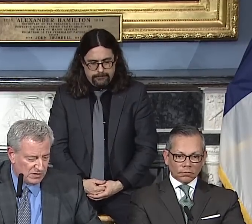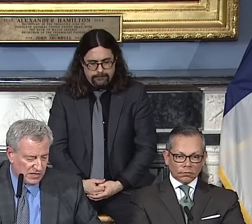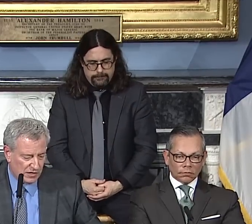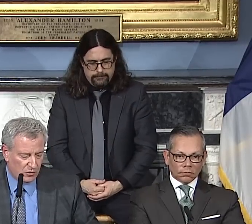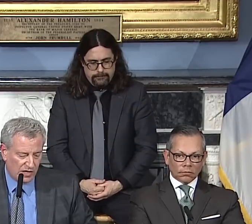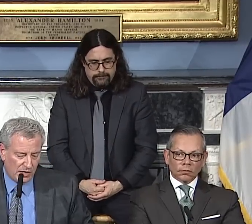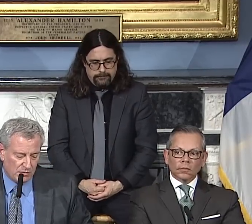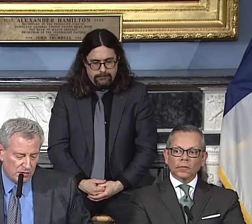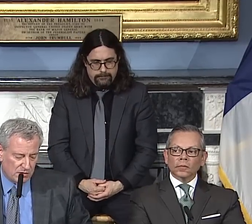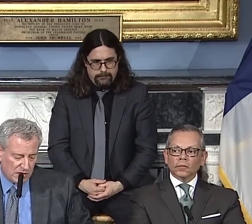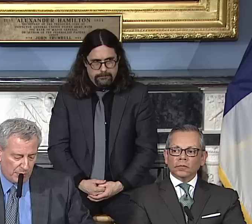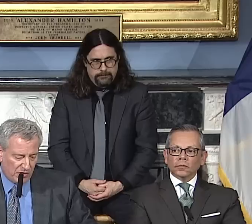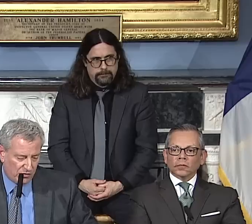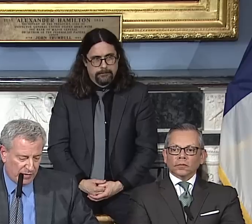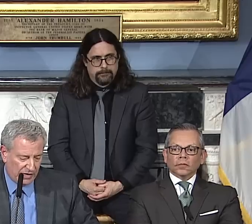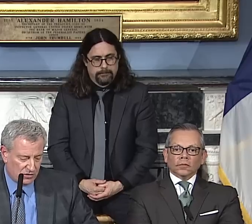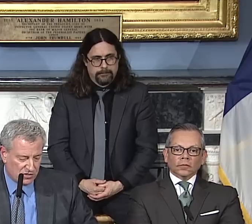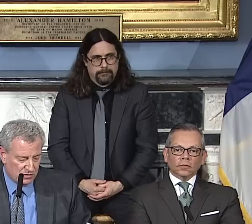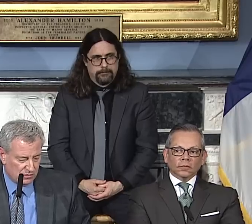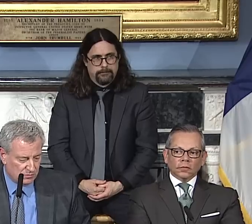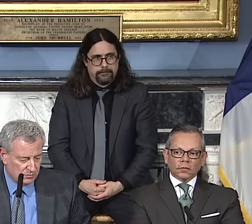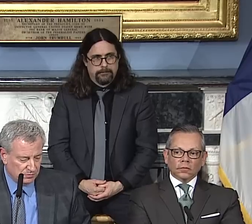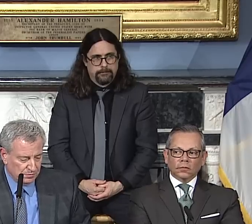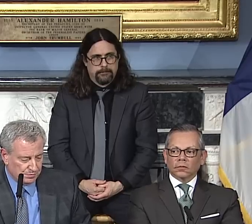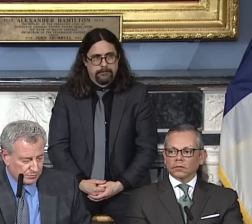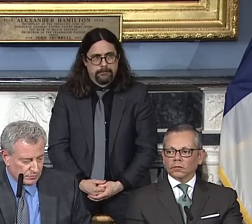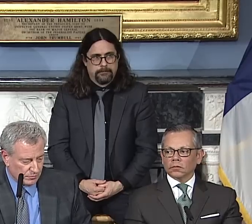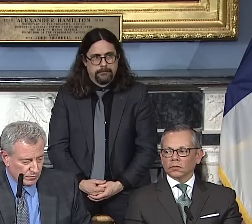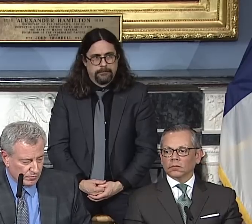Hang on one sec. Okay, a couple other matters.